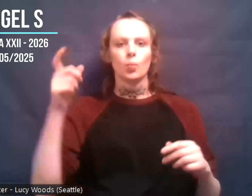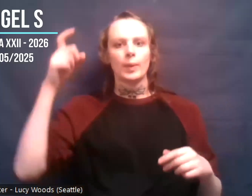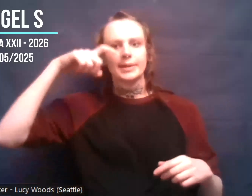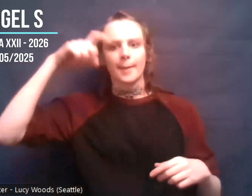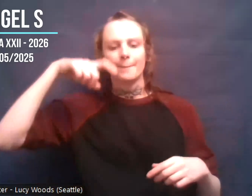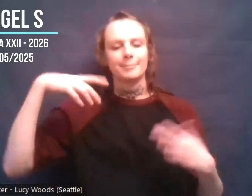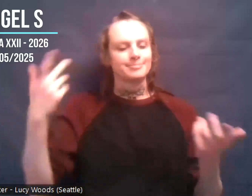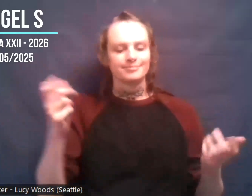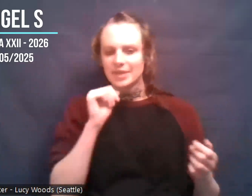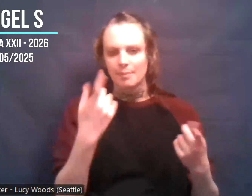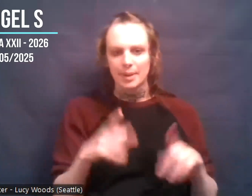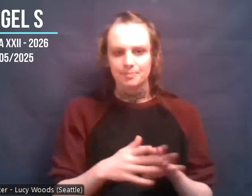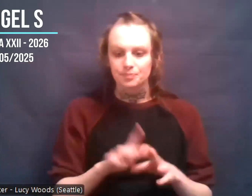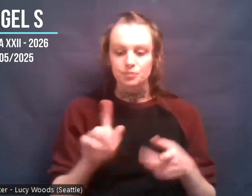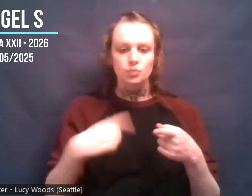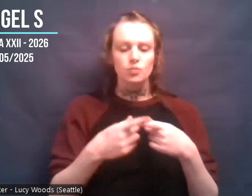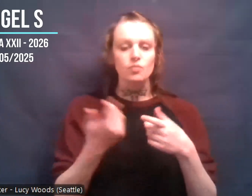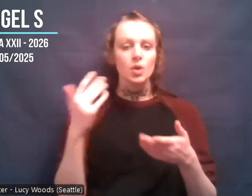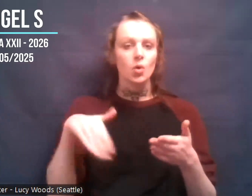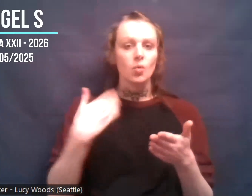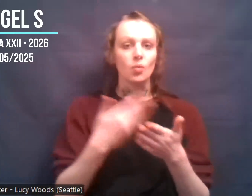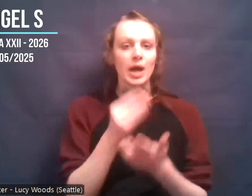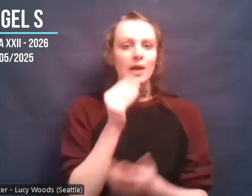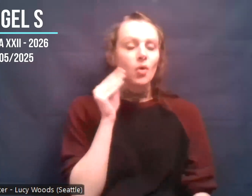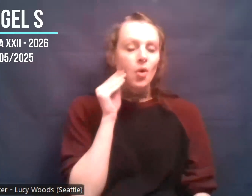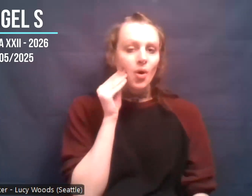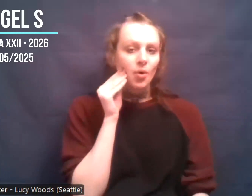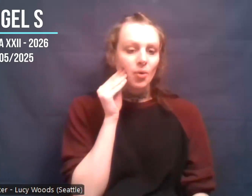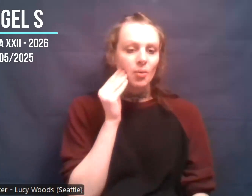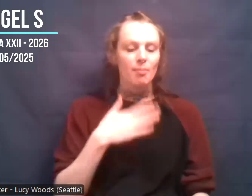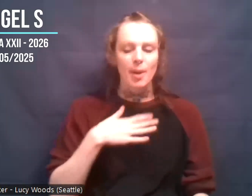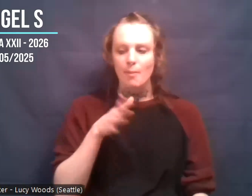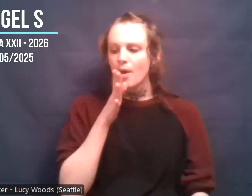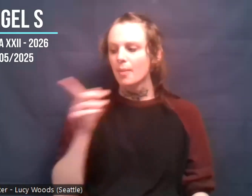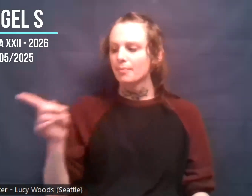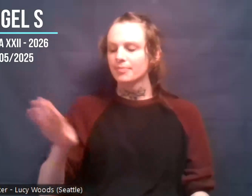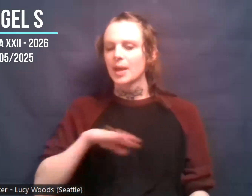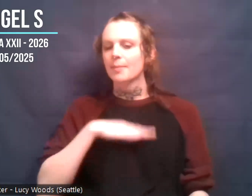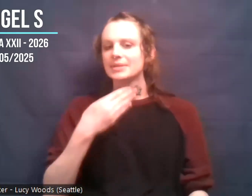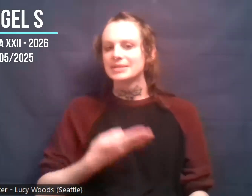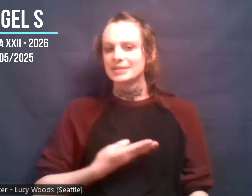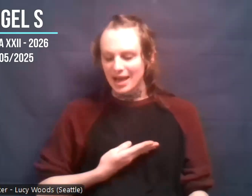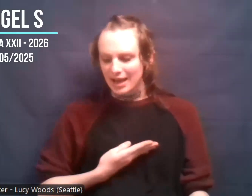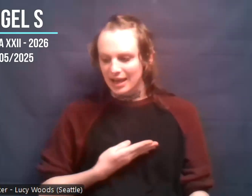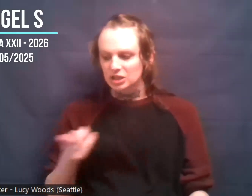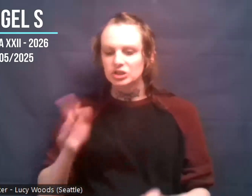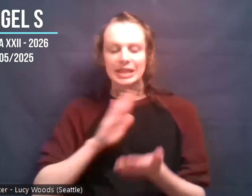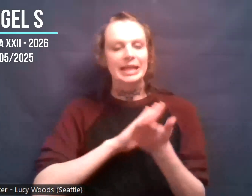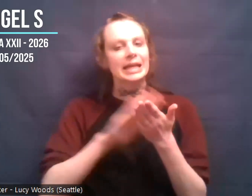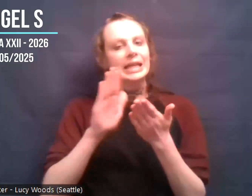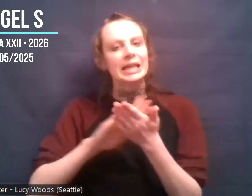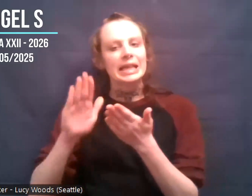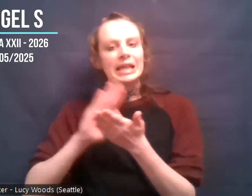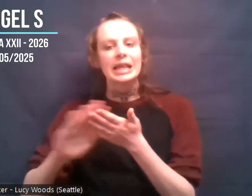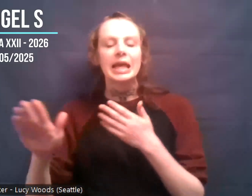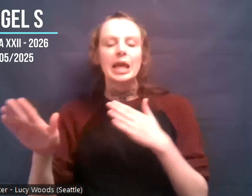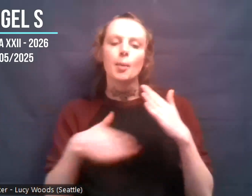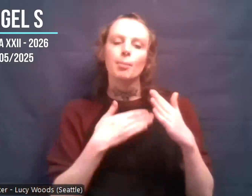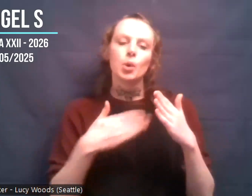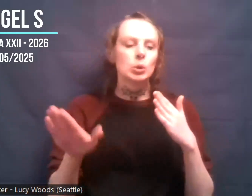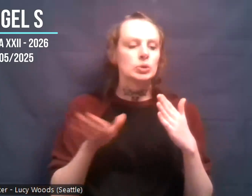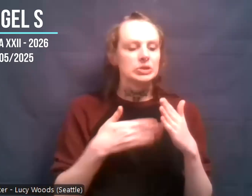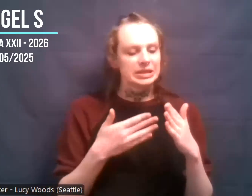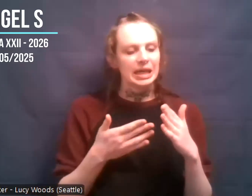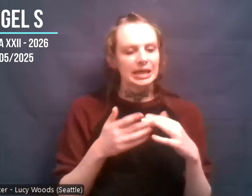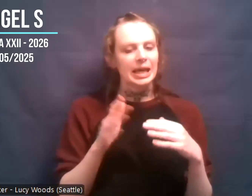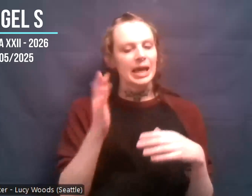was obvious. She was in the kitchen cleaning to salsa. And if anybody knows Puerto Rican women here, you know when they do that, they're angry. So she was